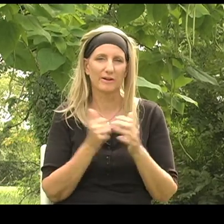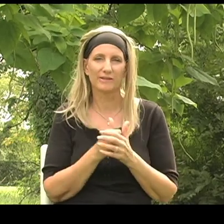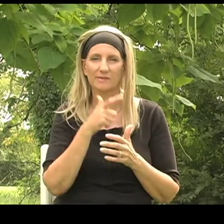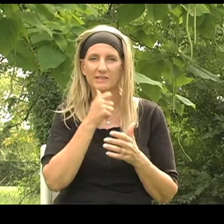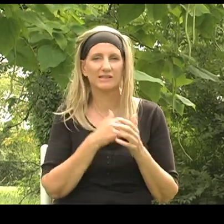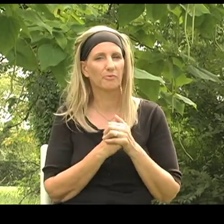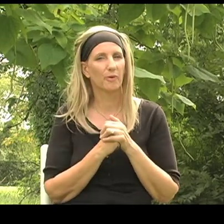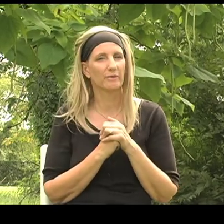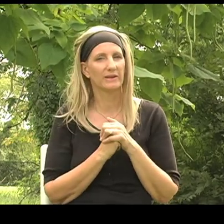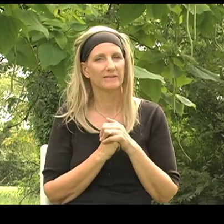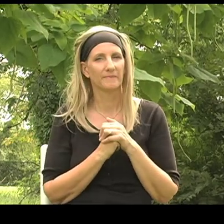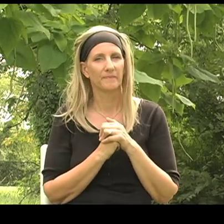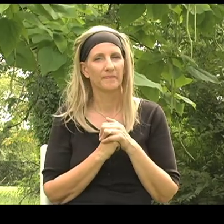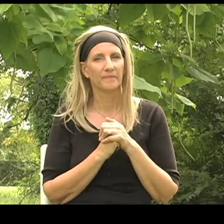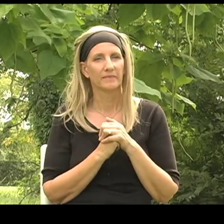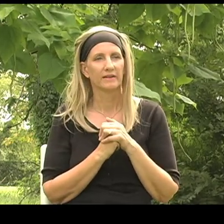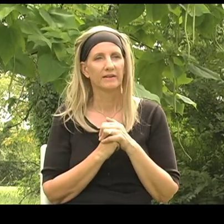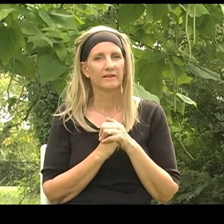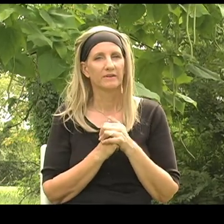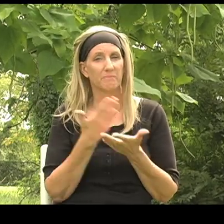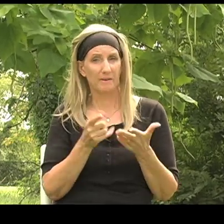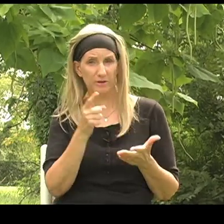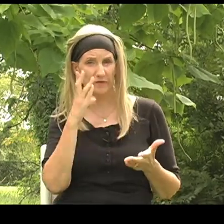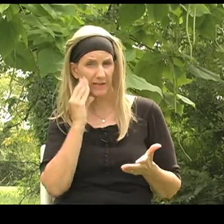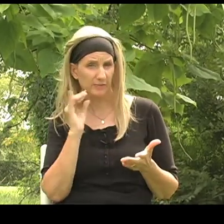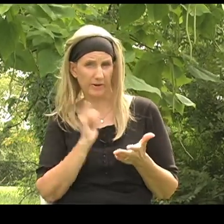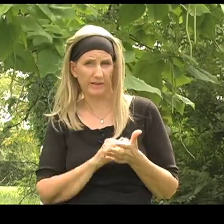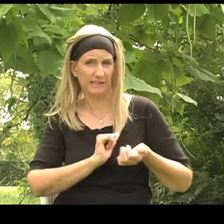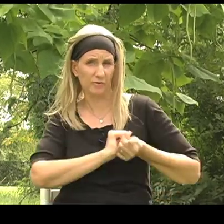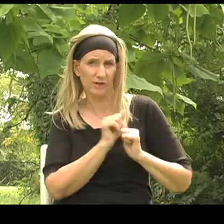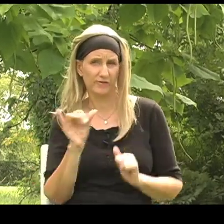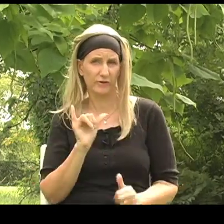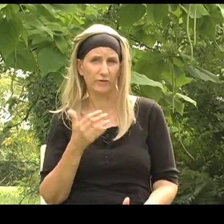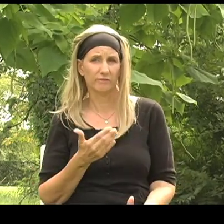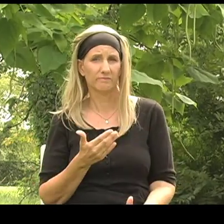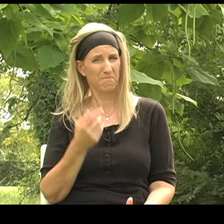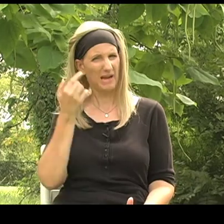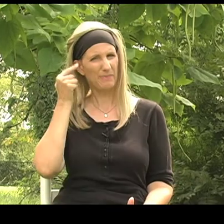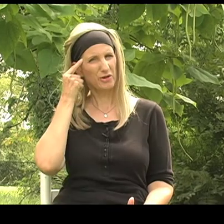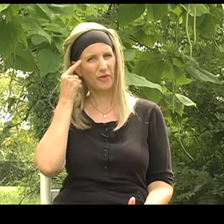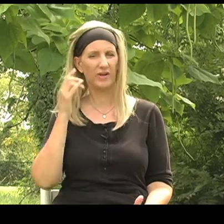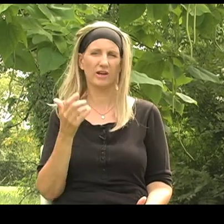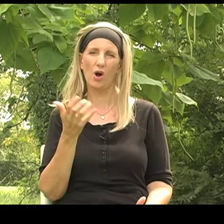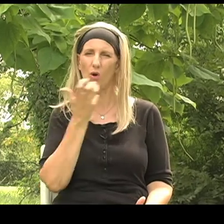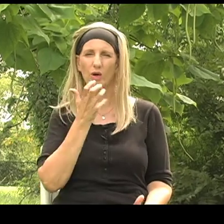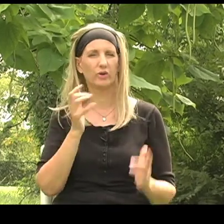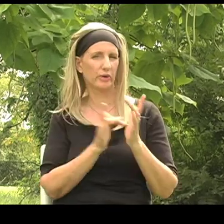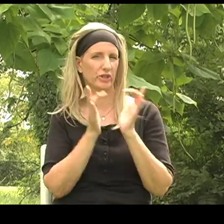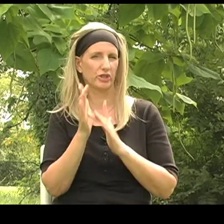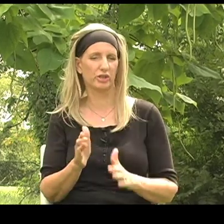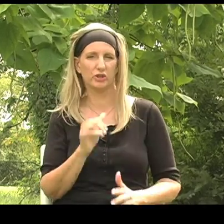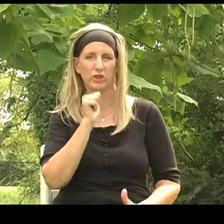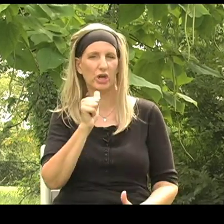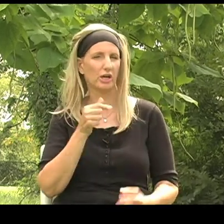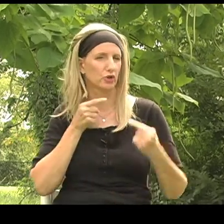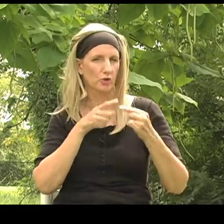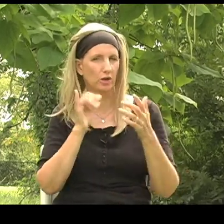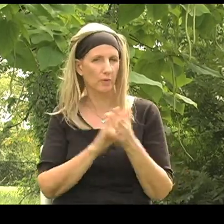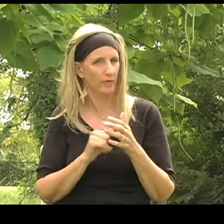some disappointment. Maybe you've experienced some grief too. Maybe you think, oh, a Christian should not struggle with